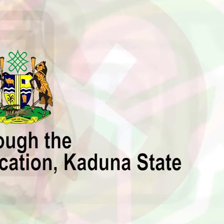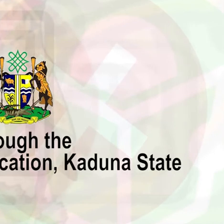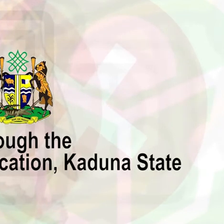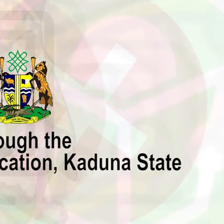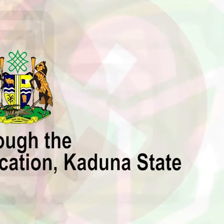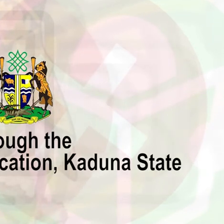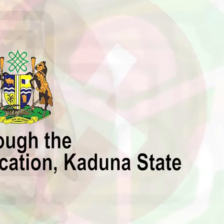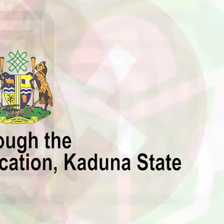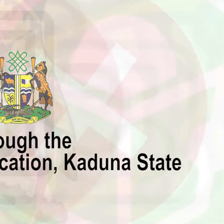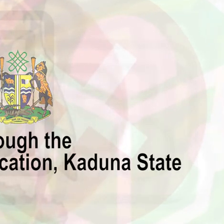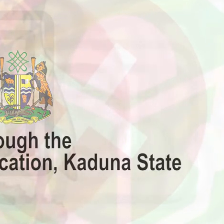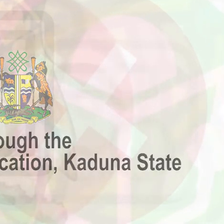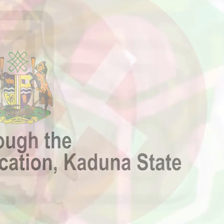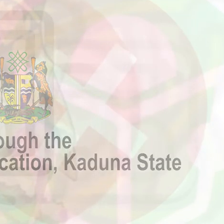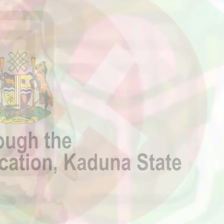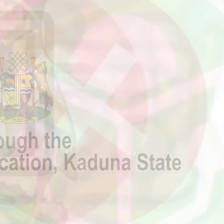direction.